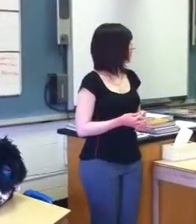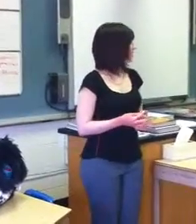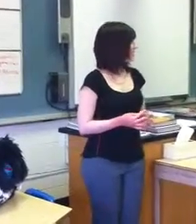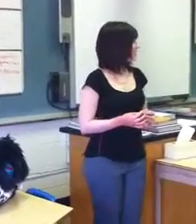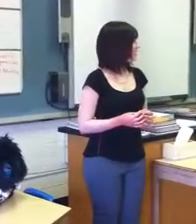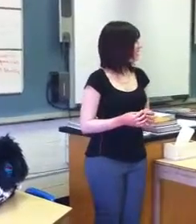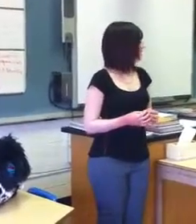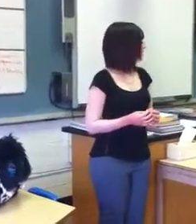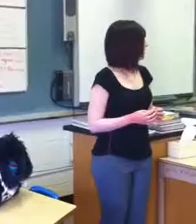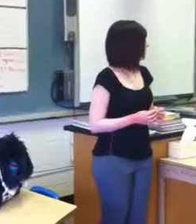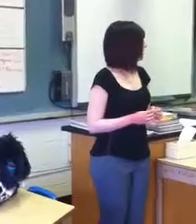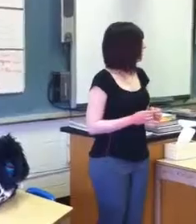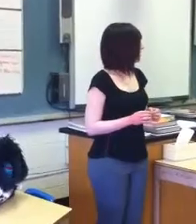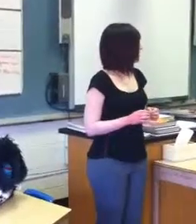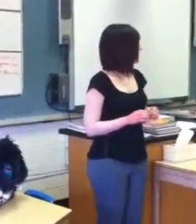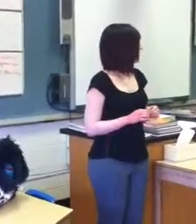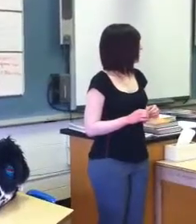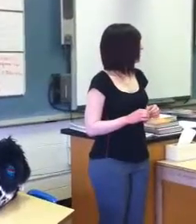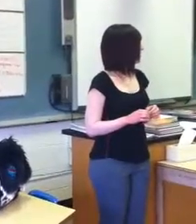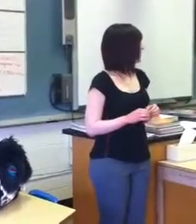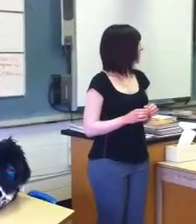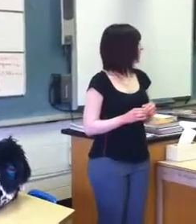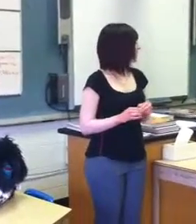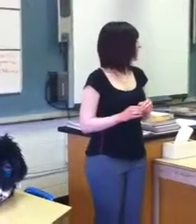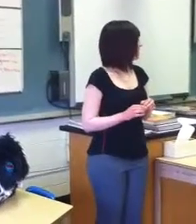Food is more important to her, so she can stay outside.